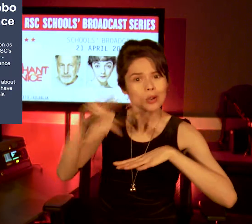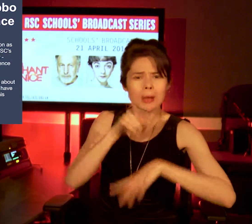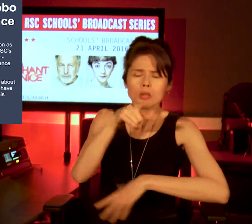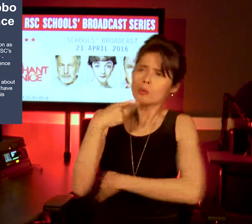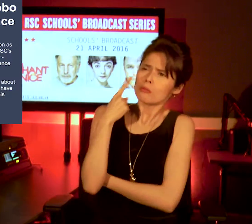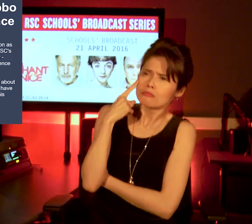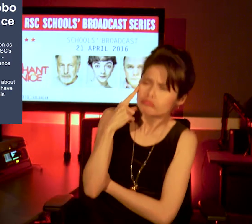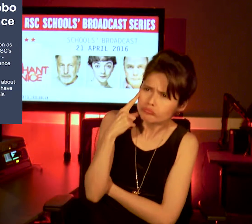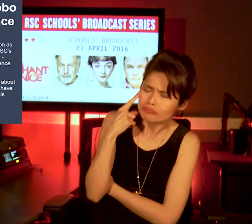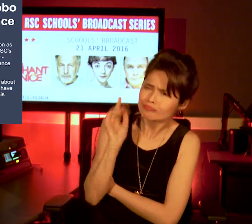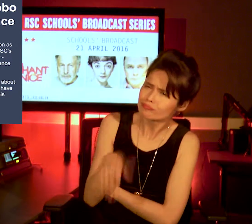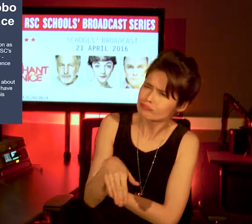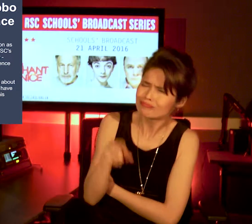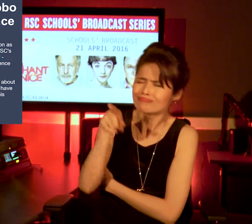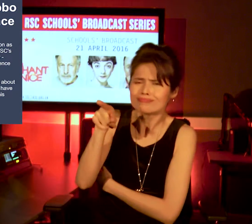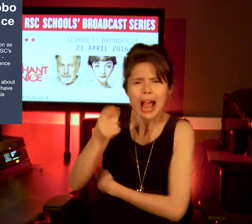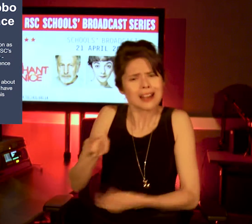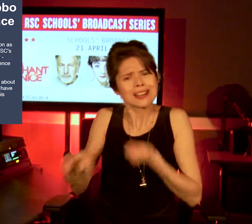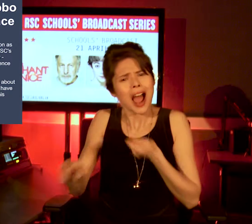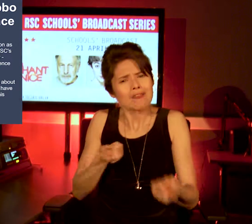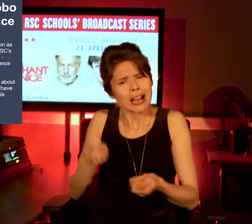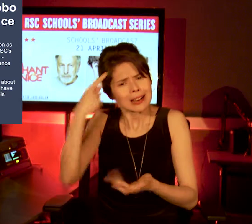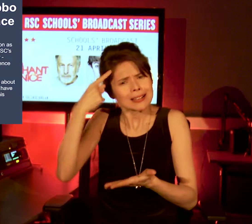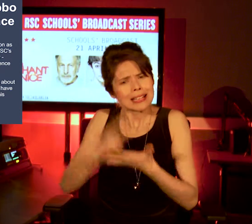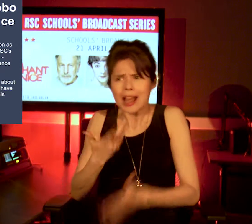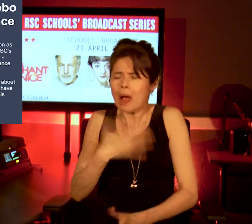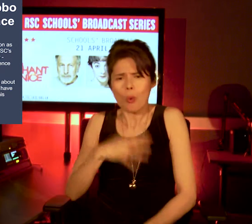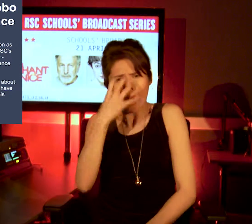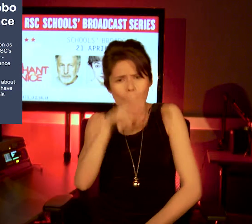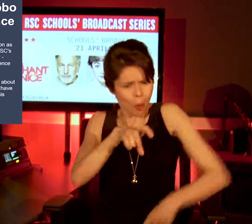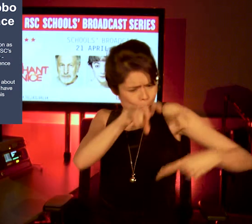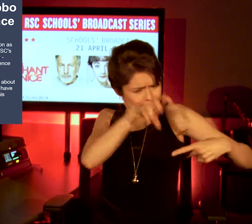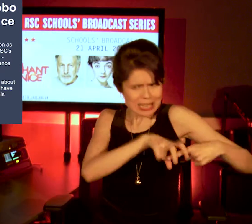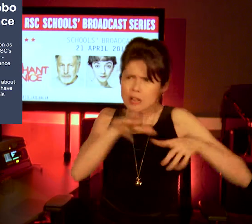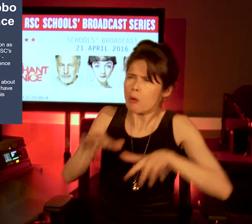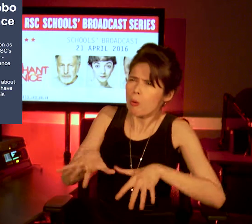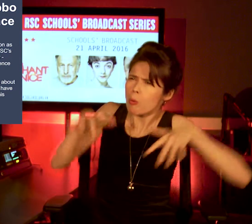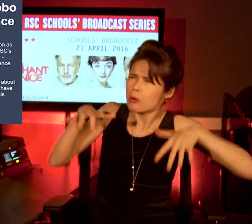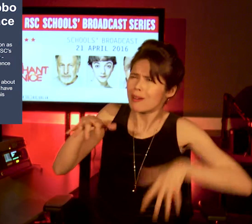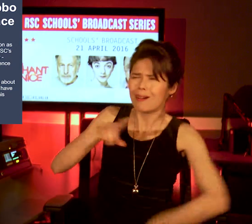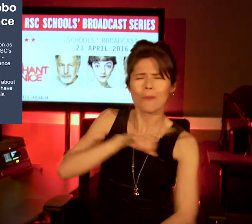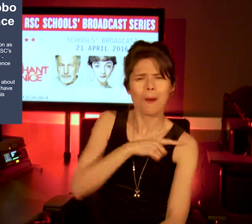Perhaps you could have a think about why the director has decided to have an actor sit in the audience in this